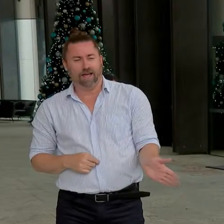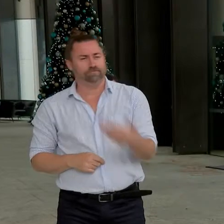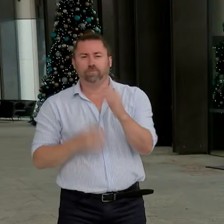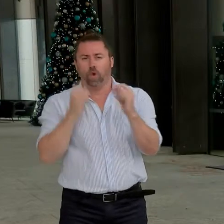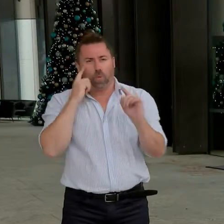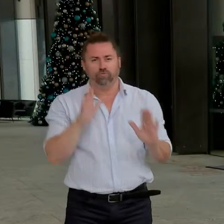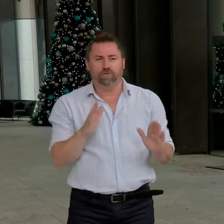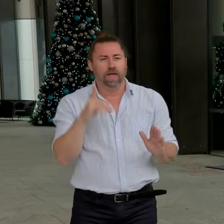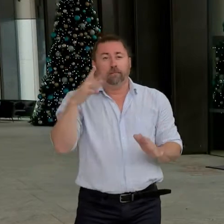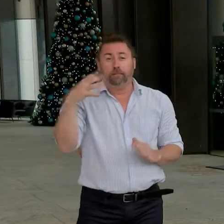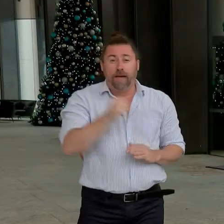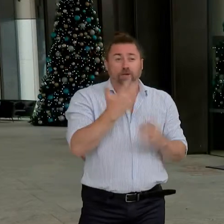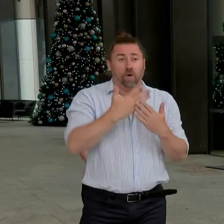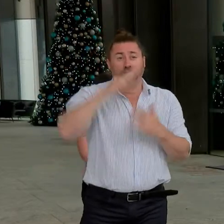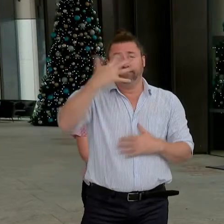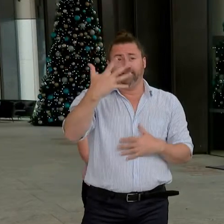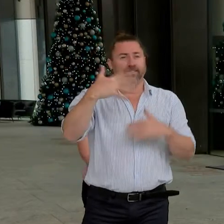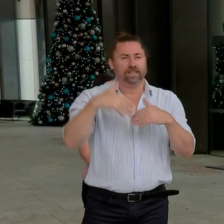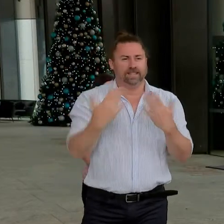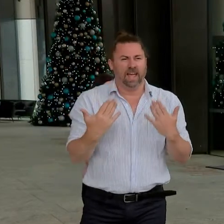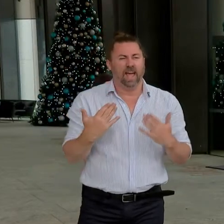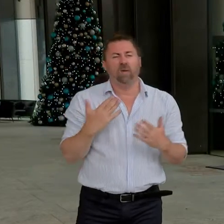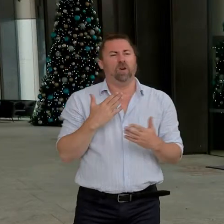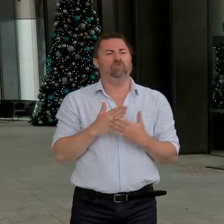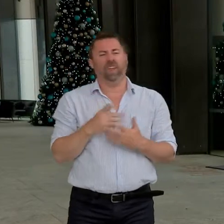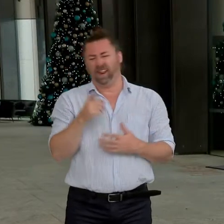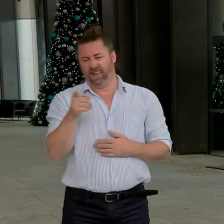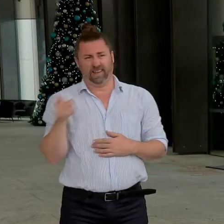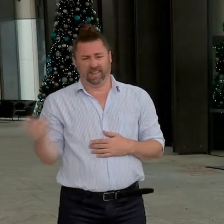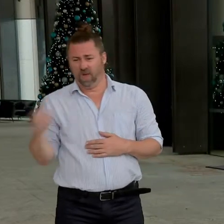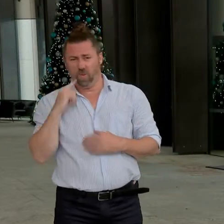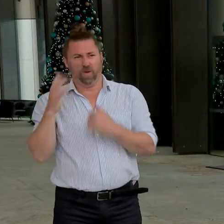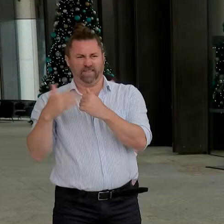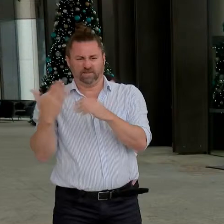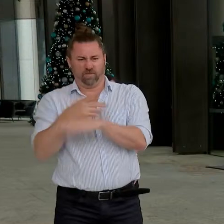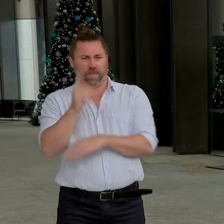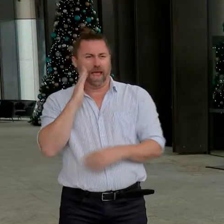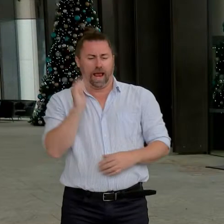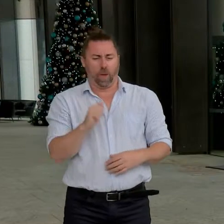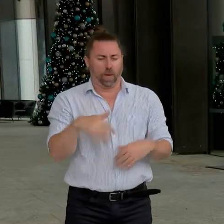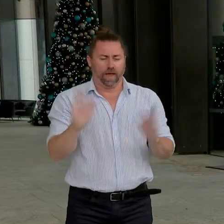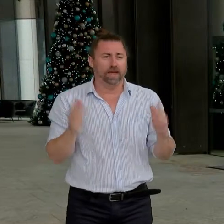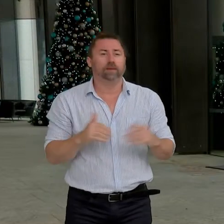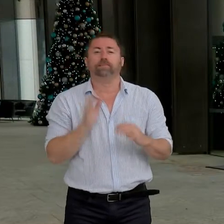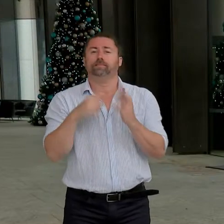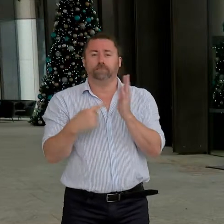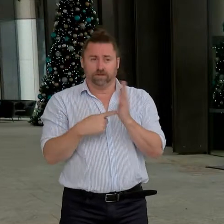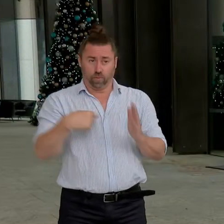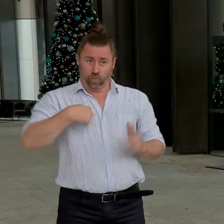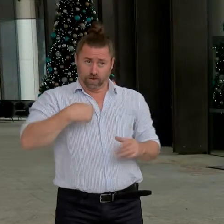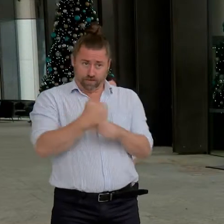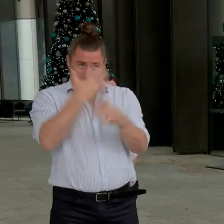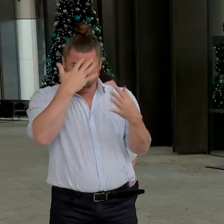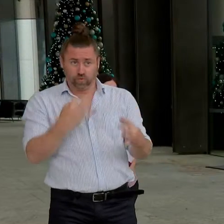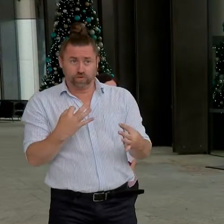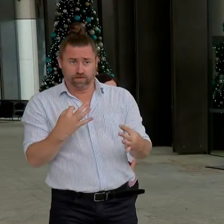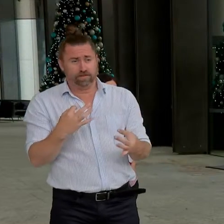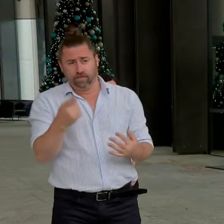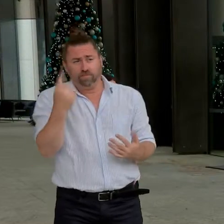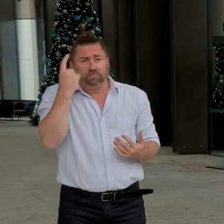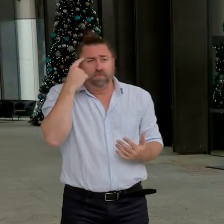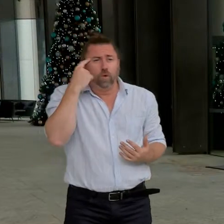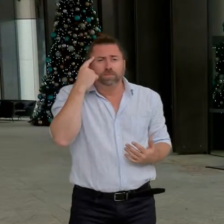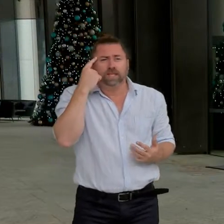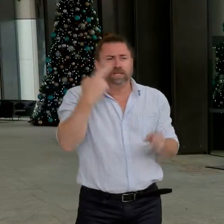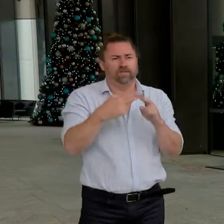really come into effect until after for day 5 anyway, and as we've heard, that's been done away with. So that's a decision that has made a very practical and pragmatic